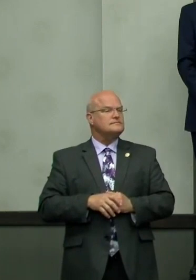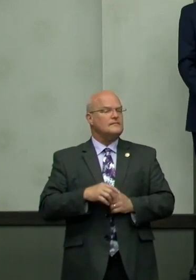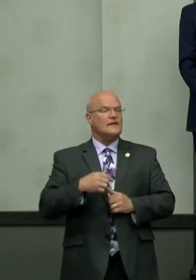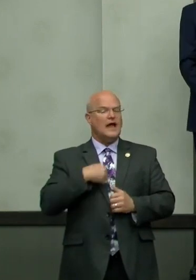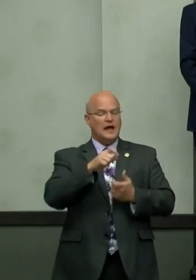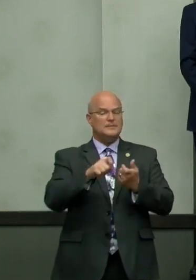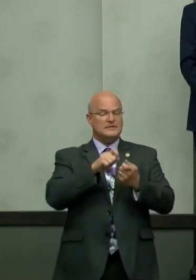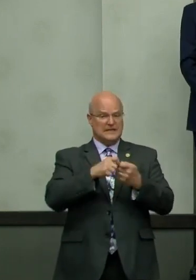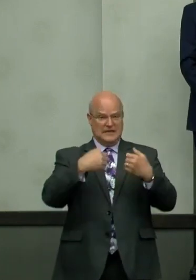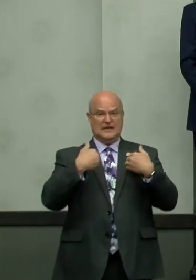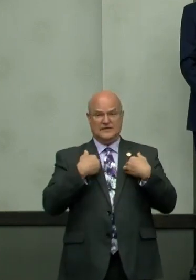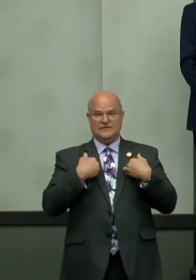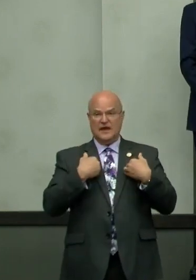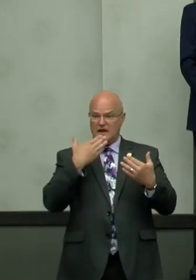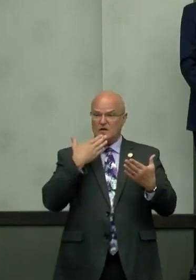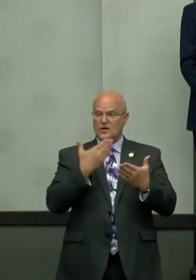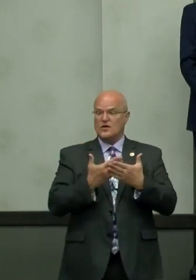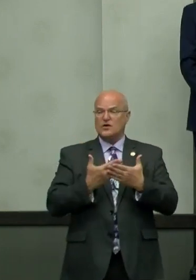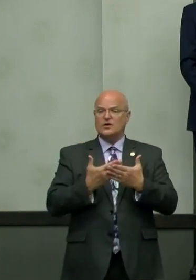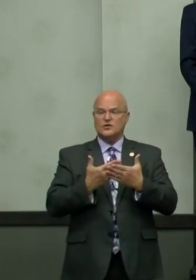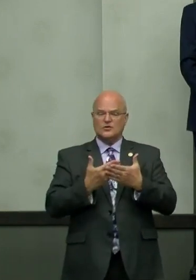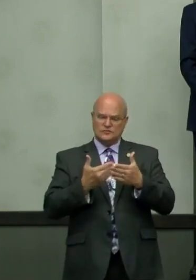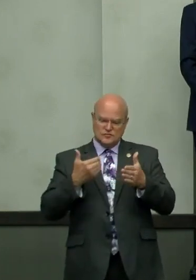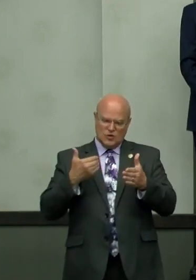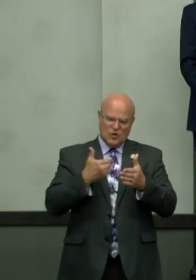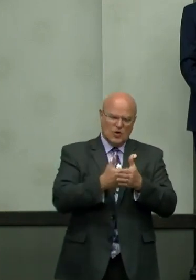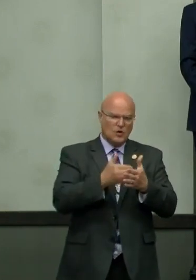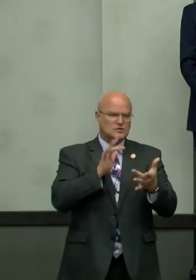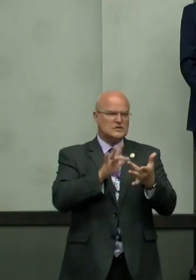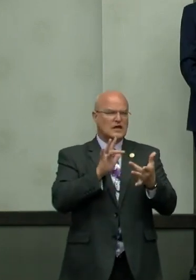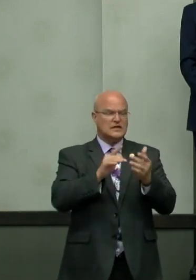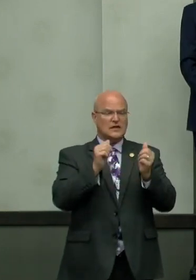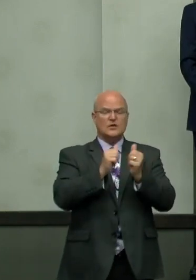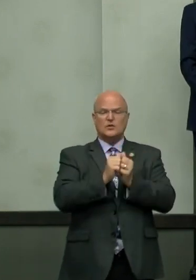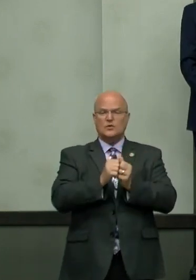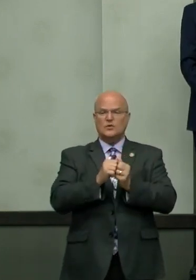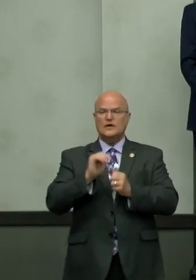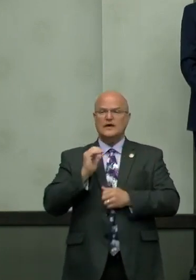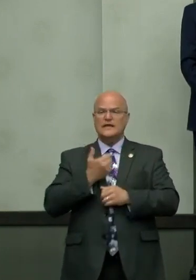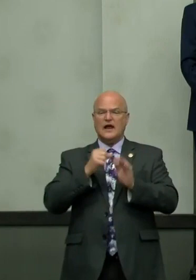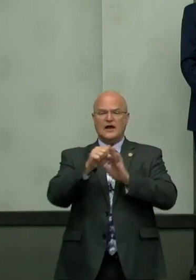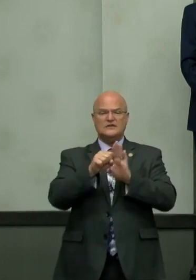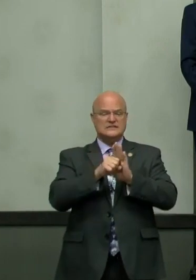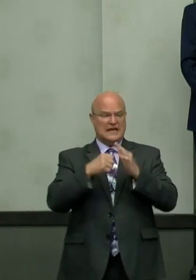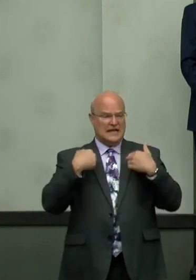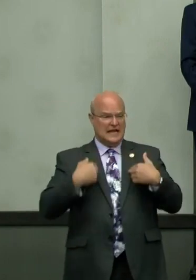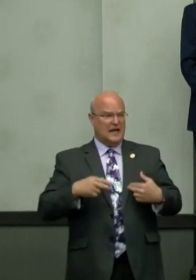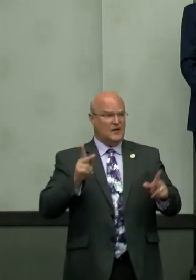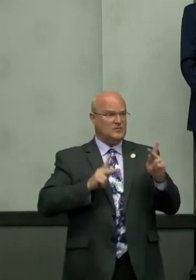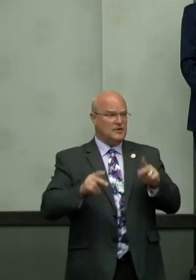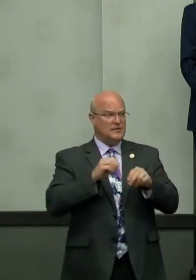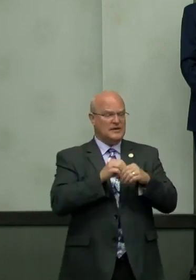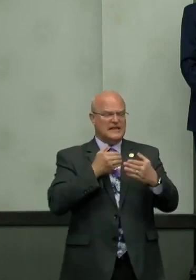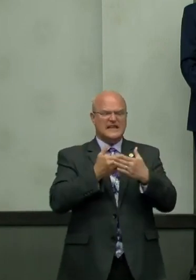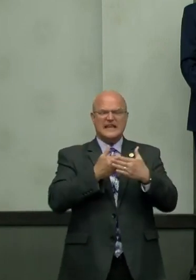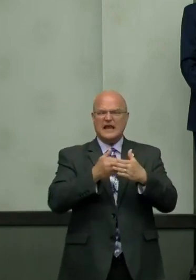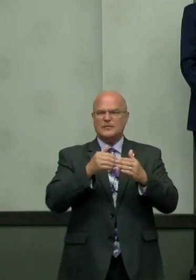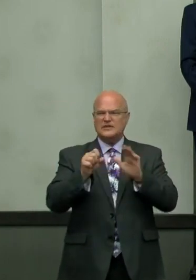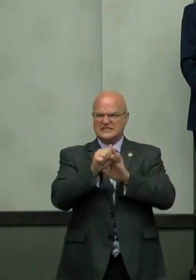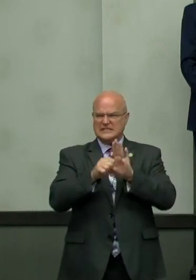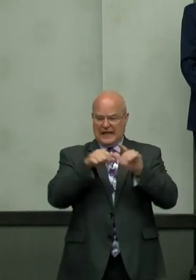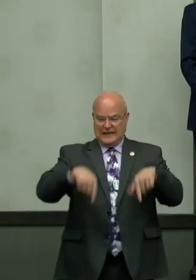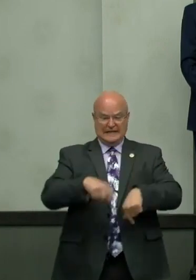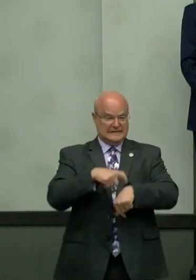I particularly have had good, close contact with our state health officials in our neighboring states during